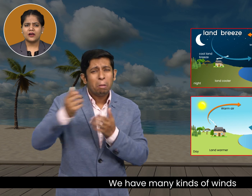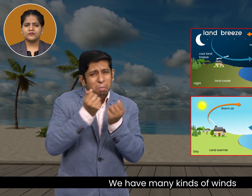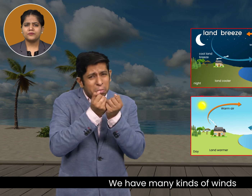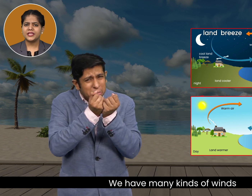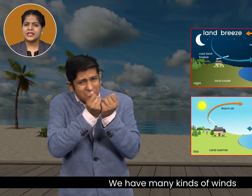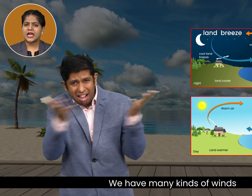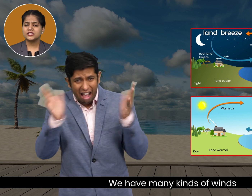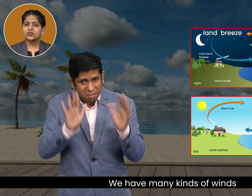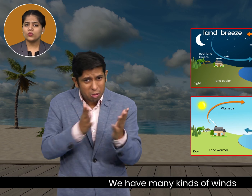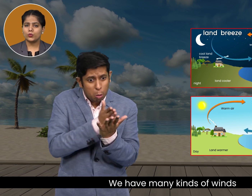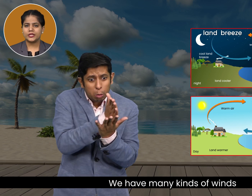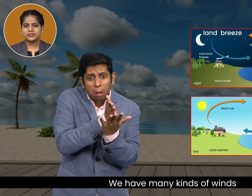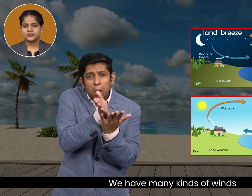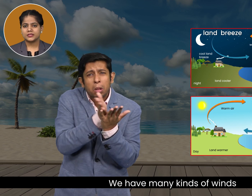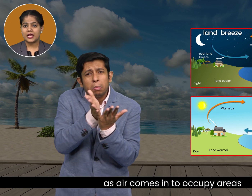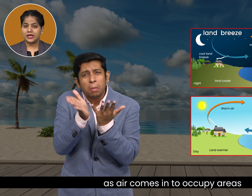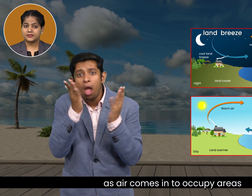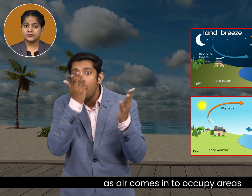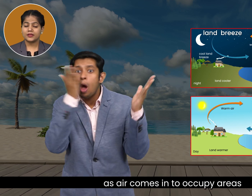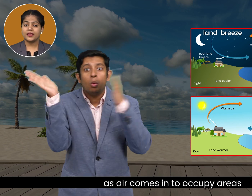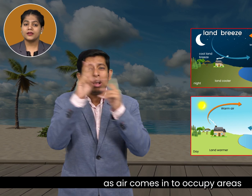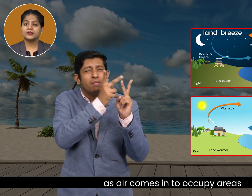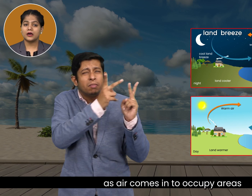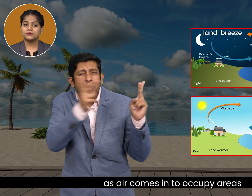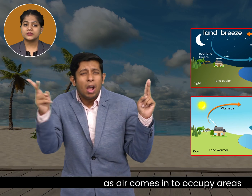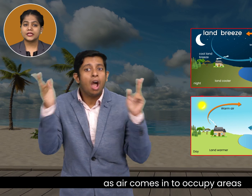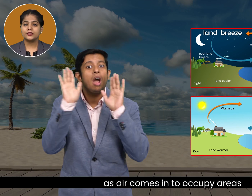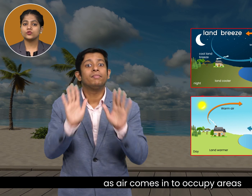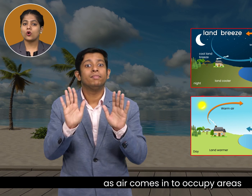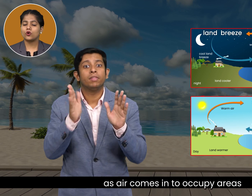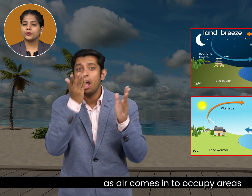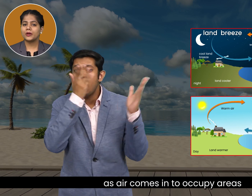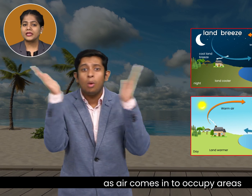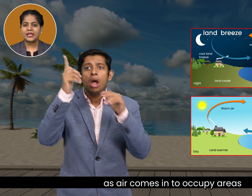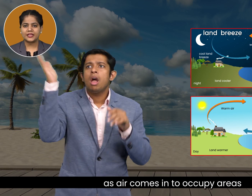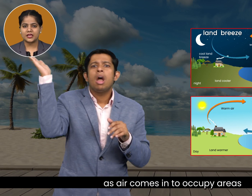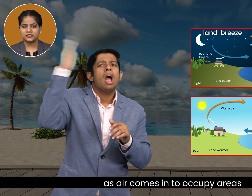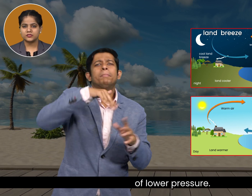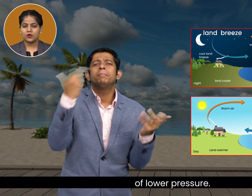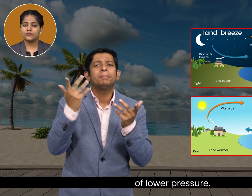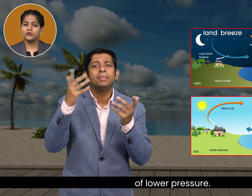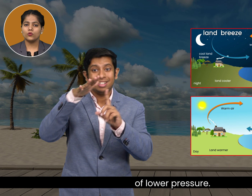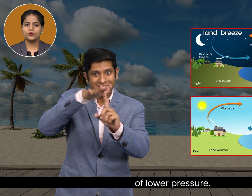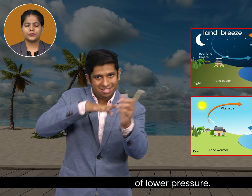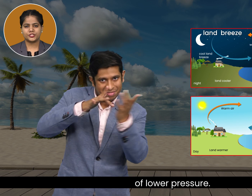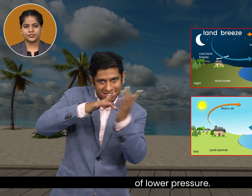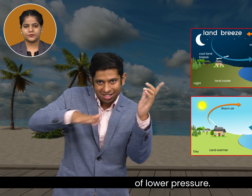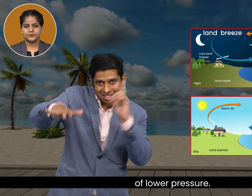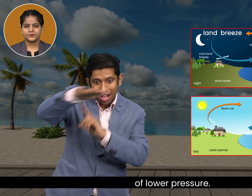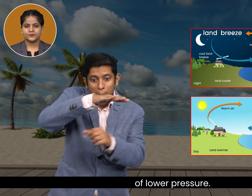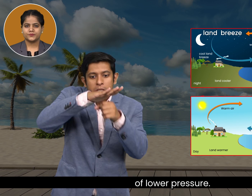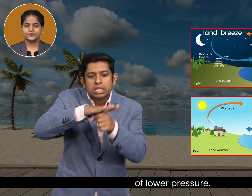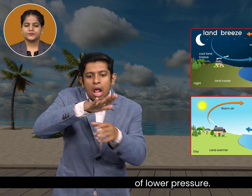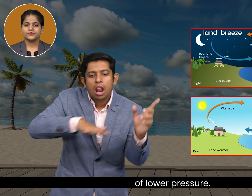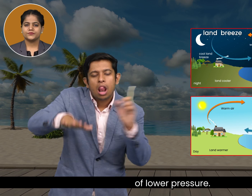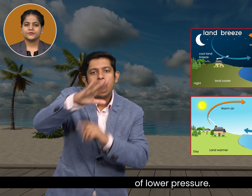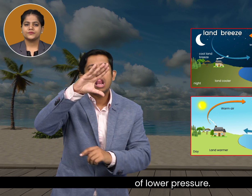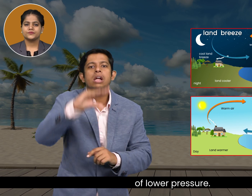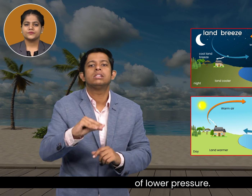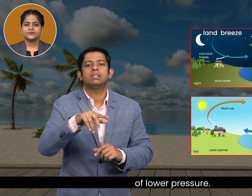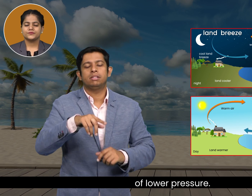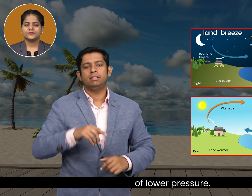We have many kinds of winds as air comes in to occupy areas of lower pressure.